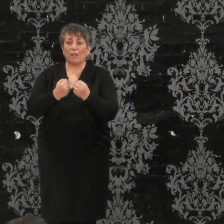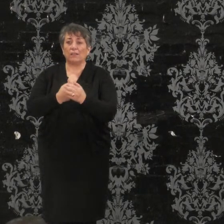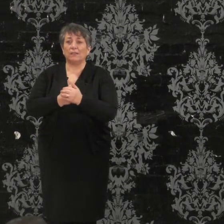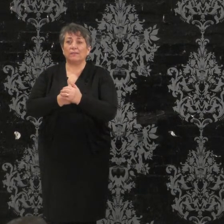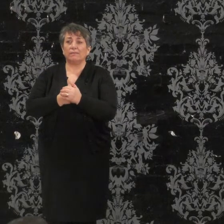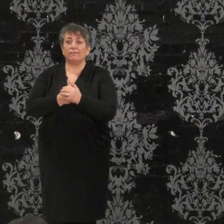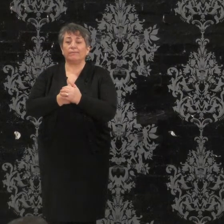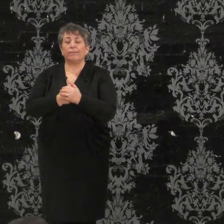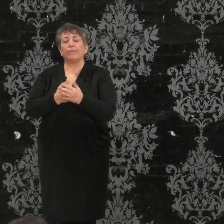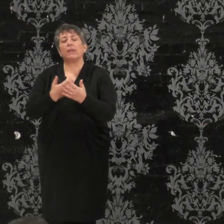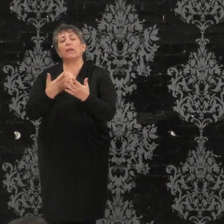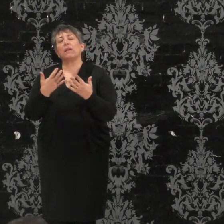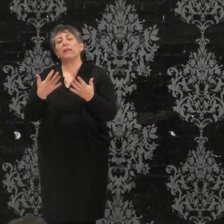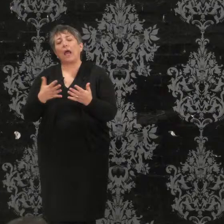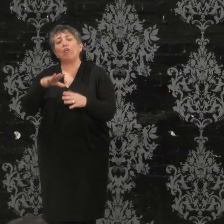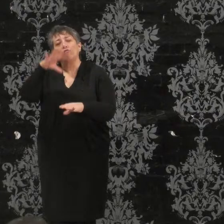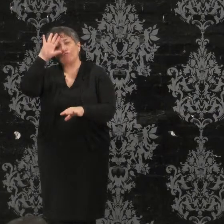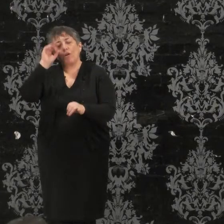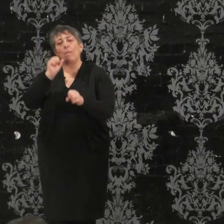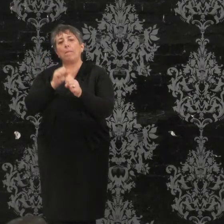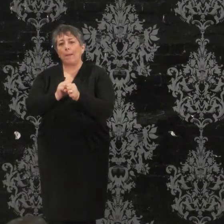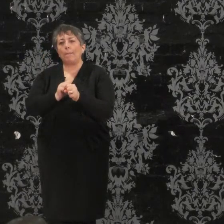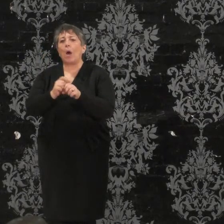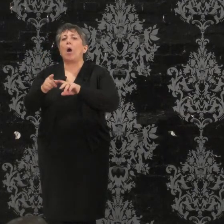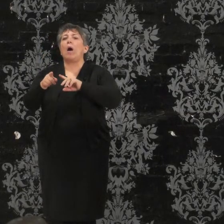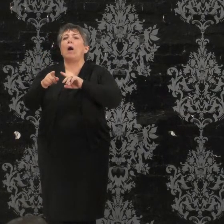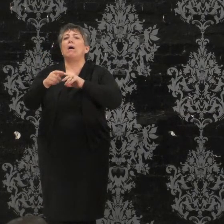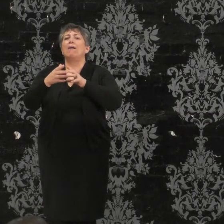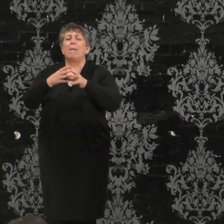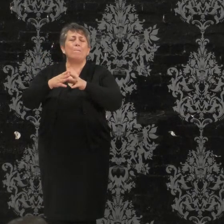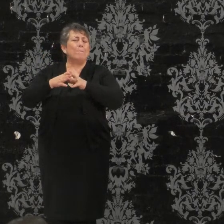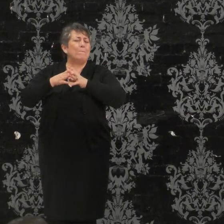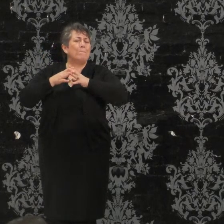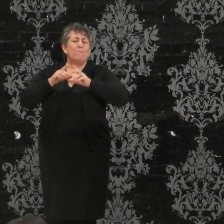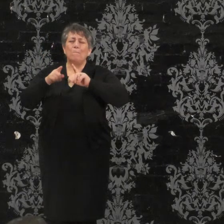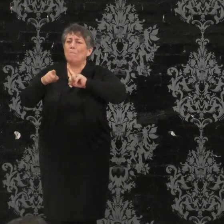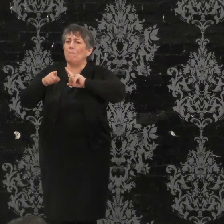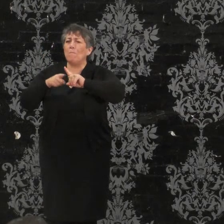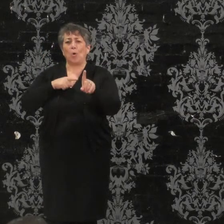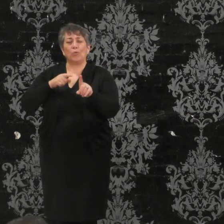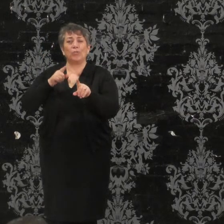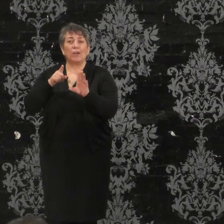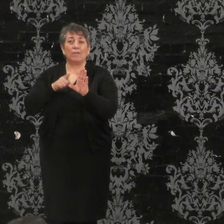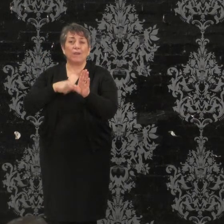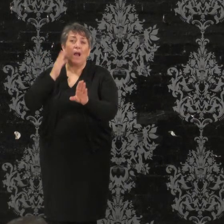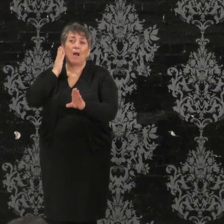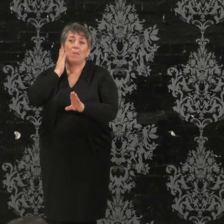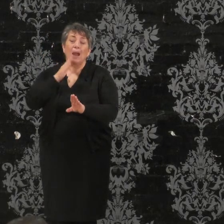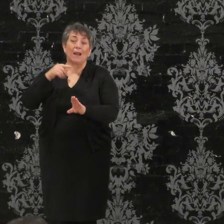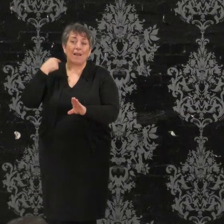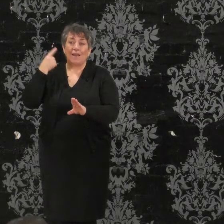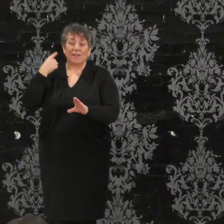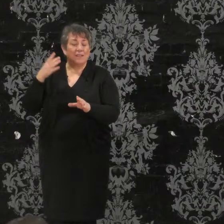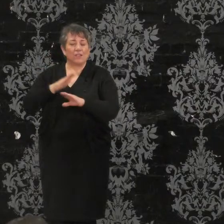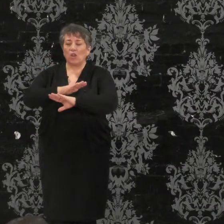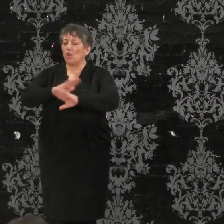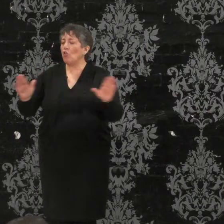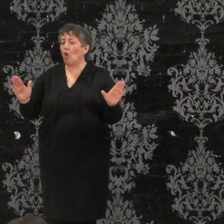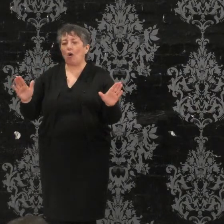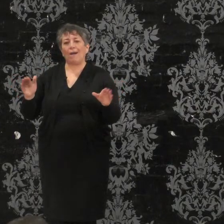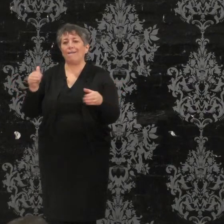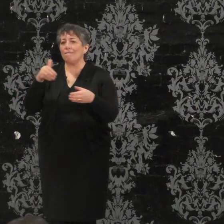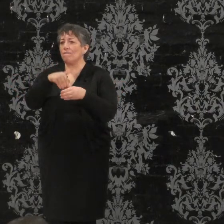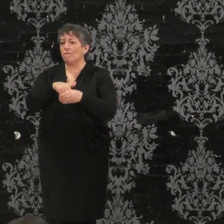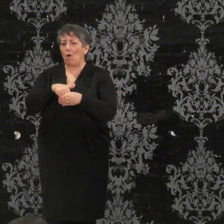vast majority, 99% of young black Londoners are not involved in violence in any way. They make a